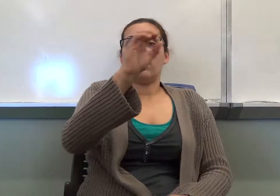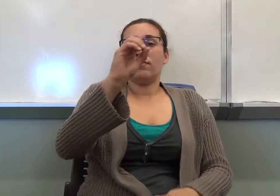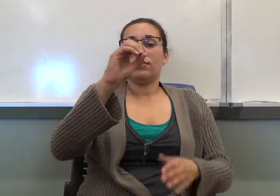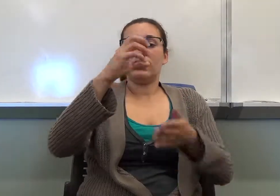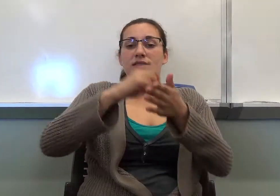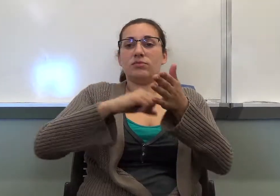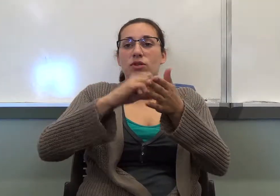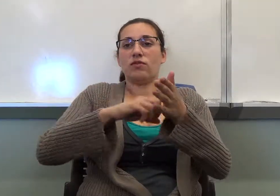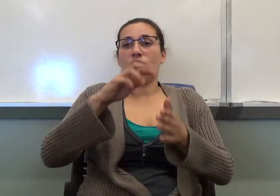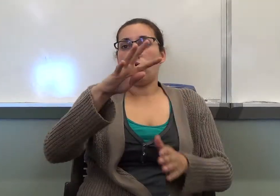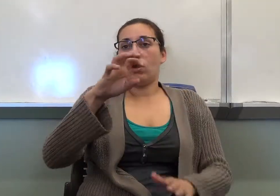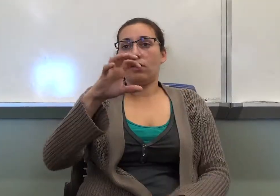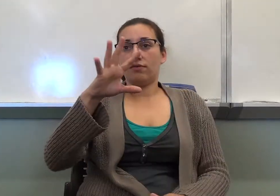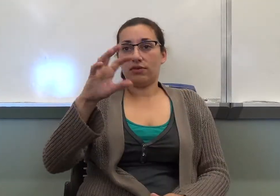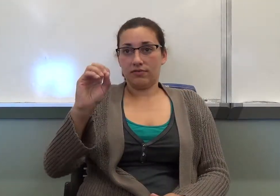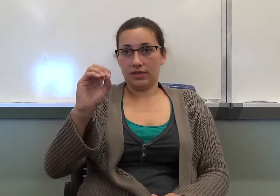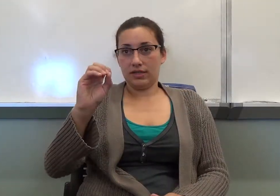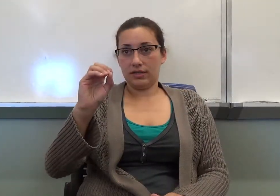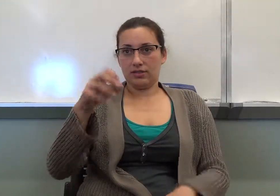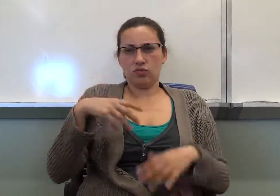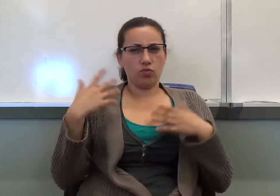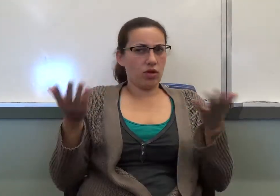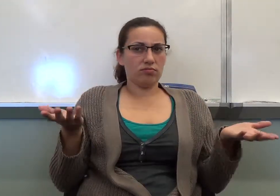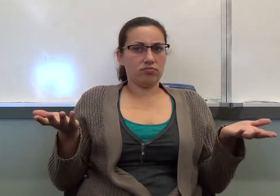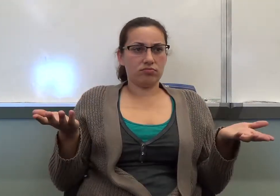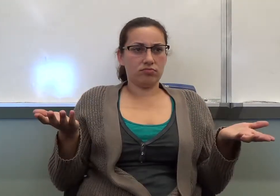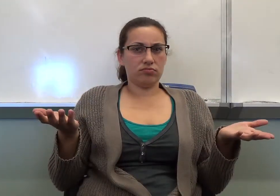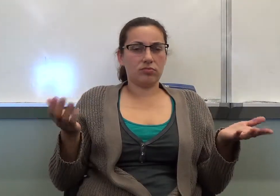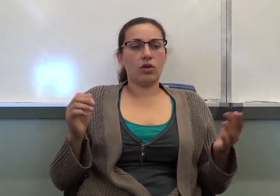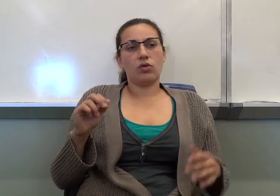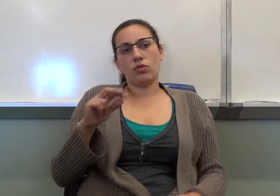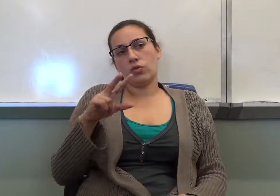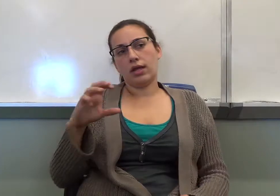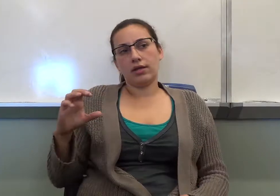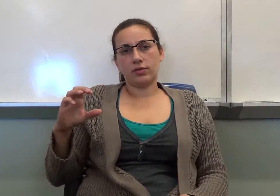750, take away 450 is 300 millimeters.